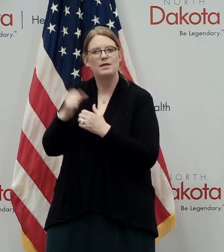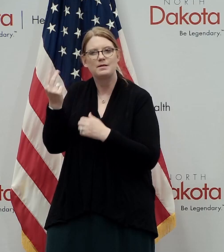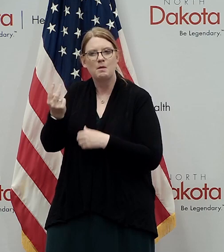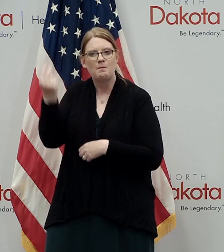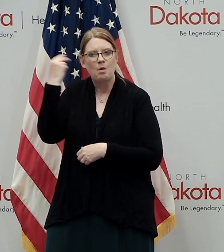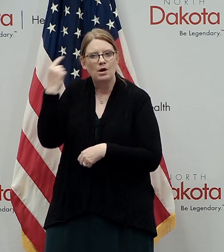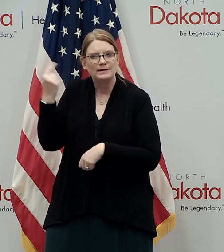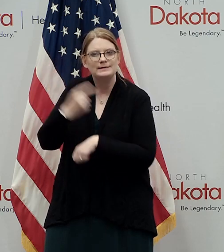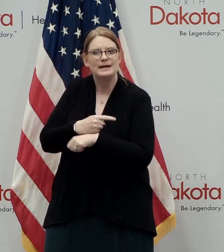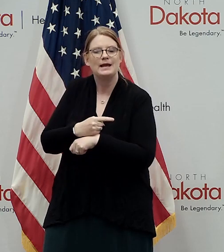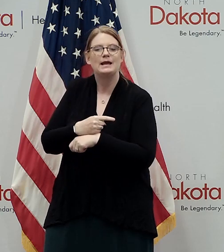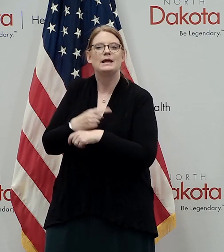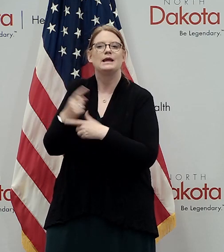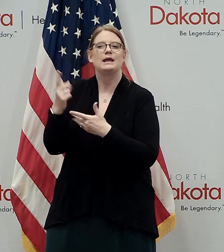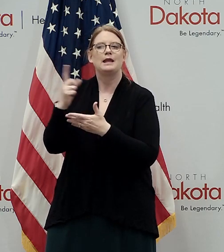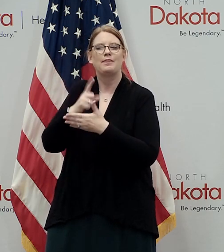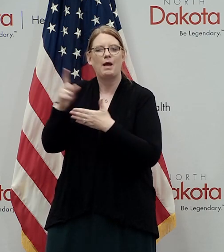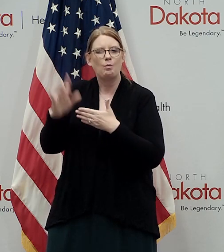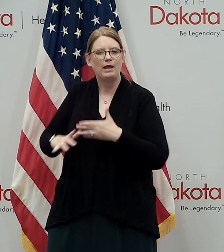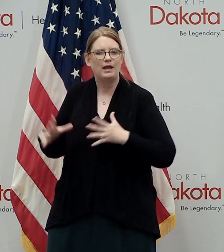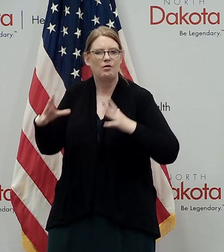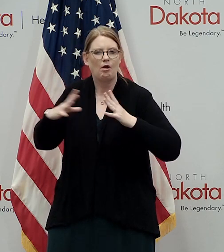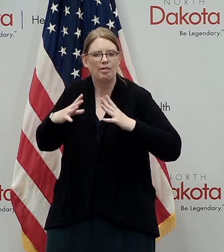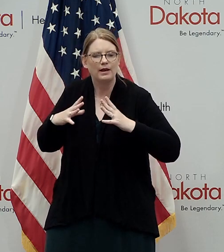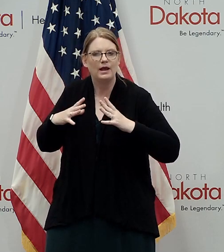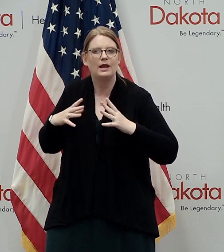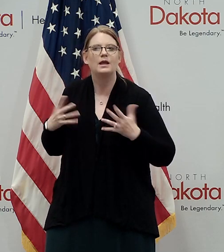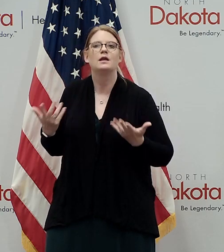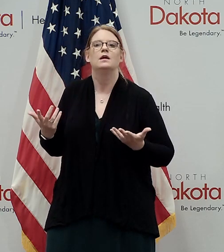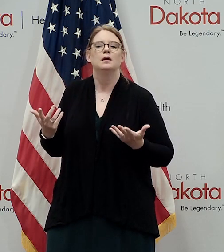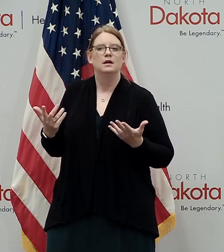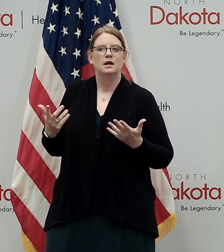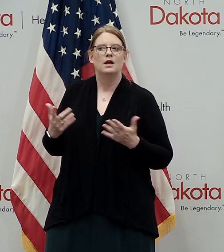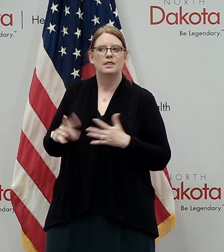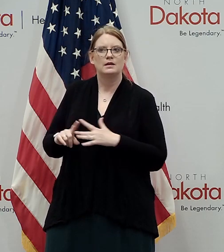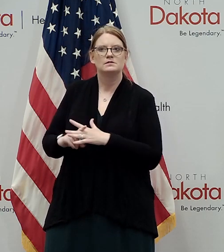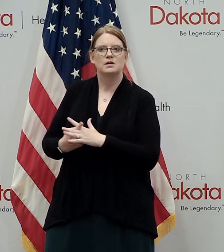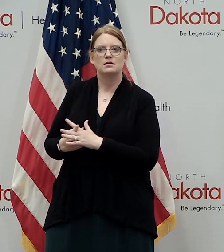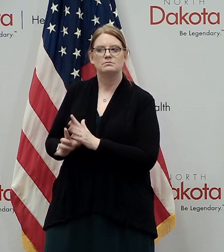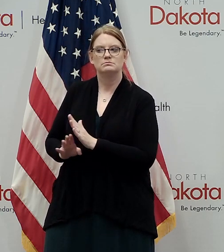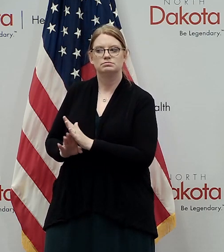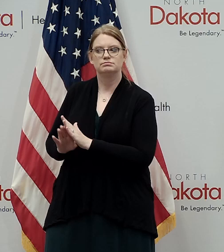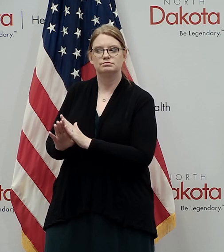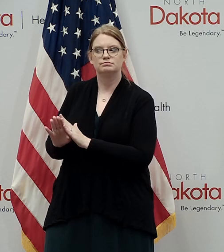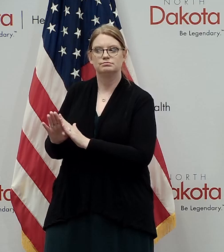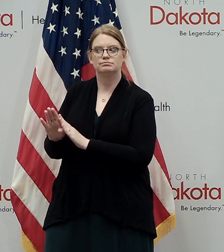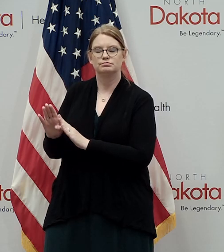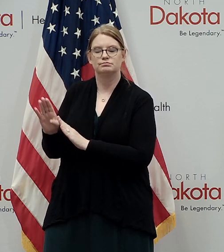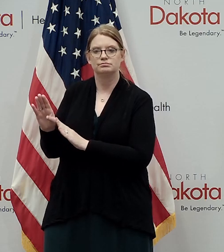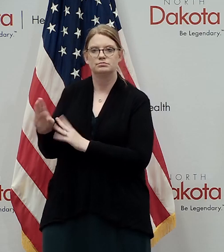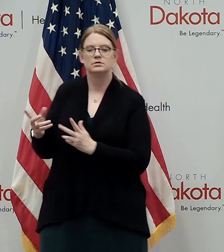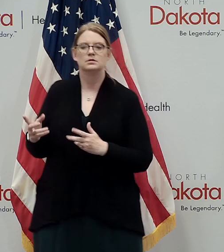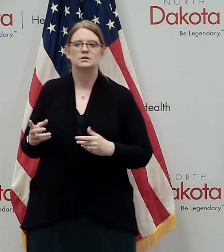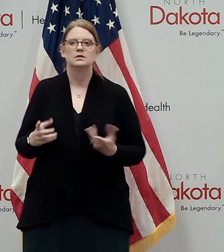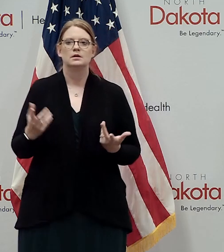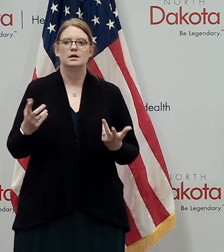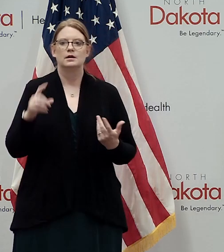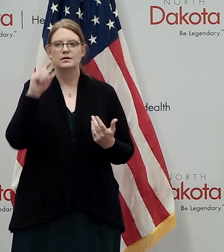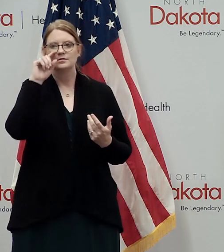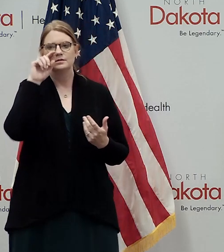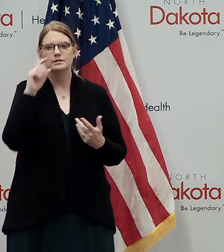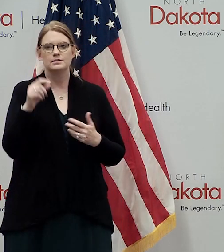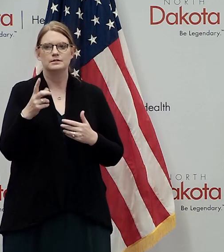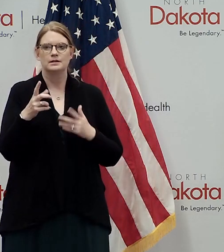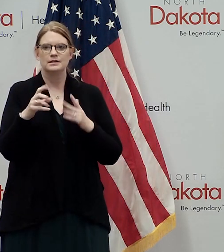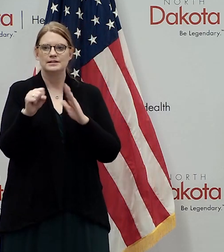and the weekend holiday, and that was something that, again, if you take a look at the half a dozen or more